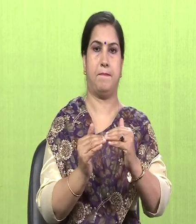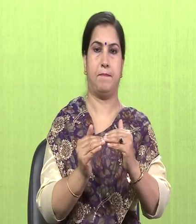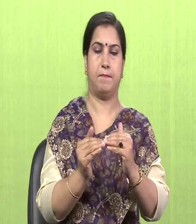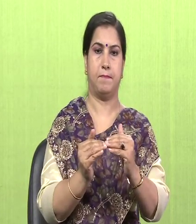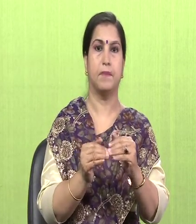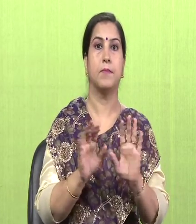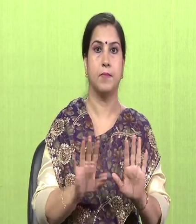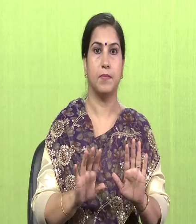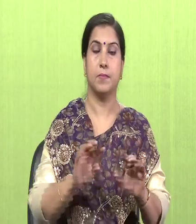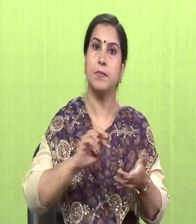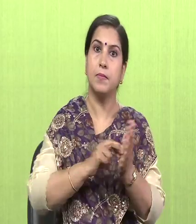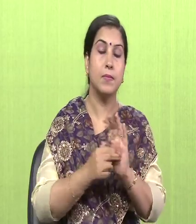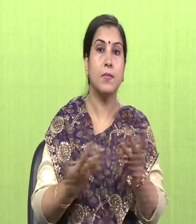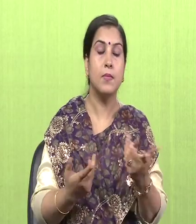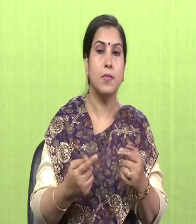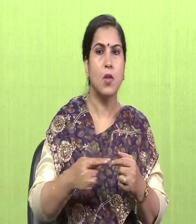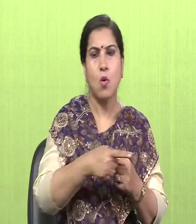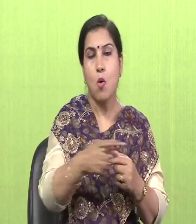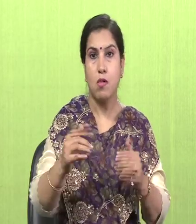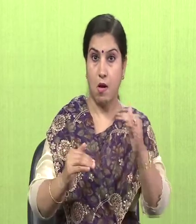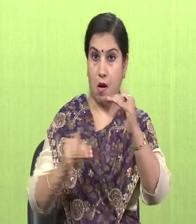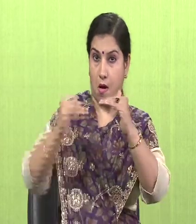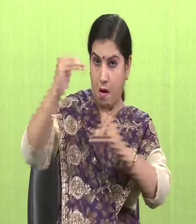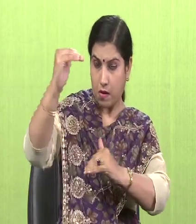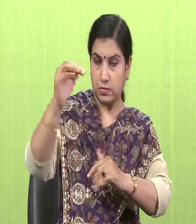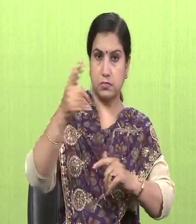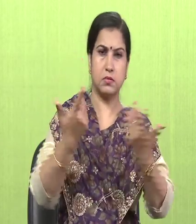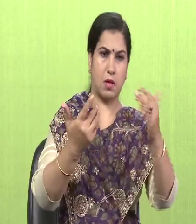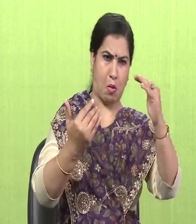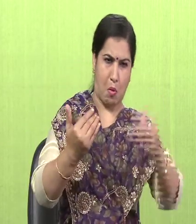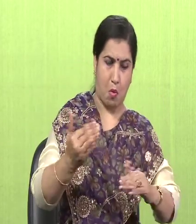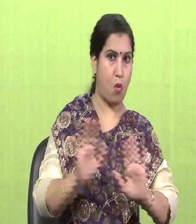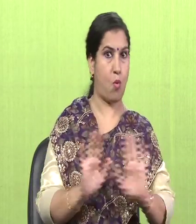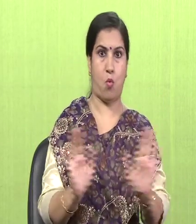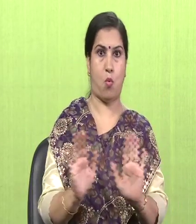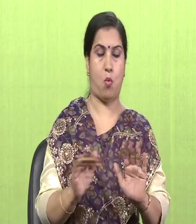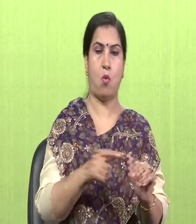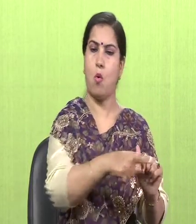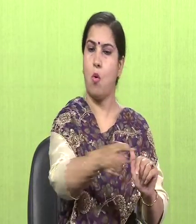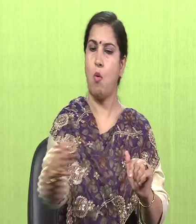That means no one is high or low in society.